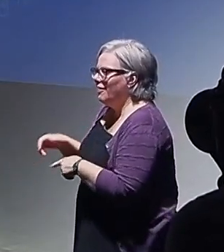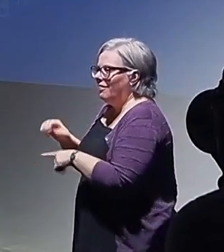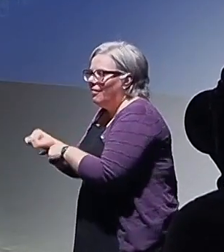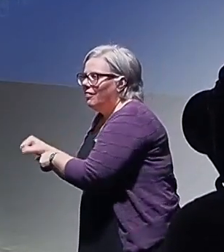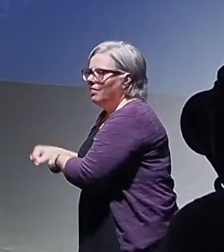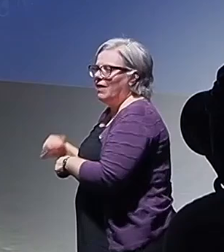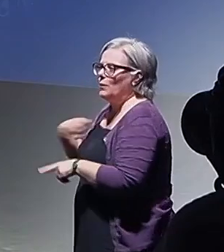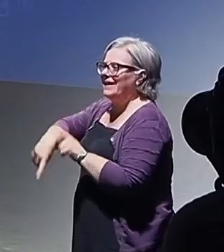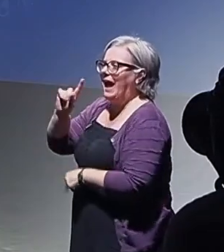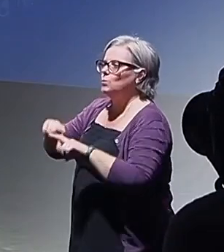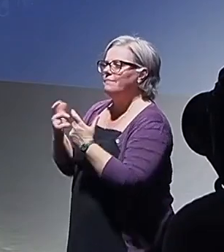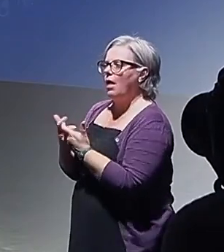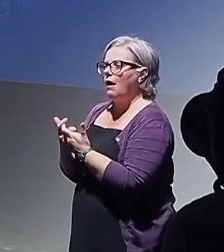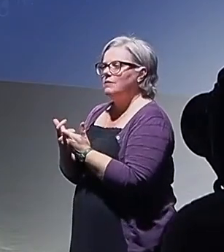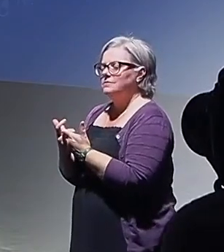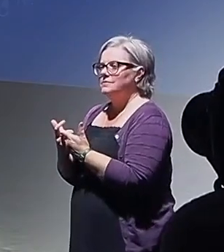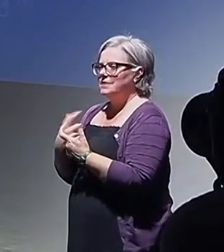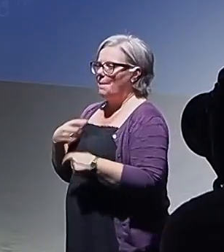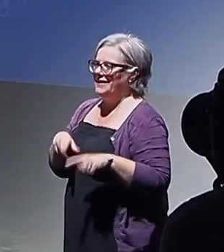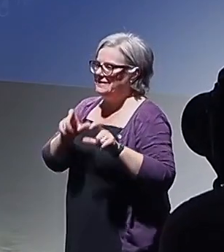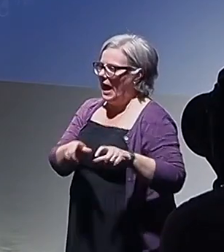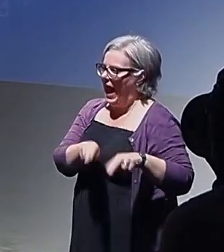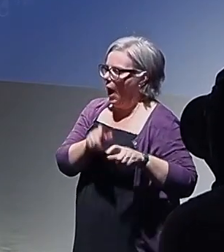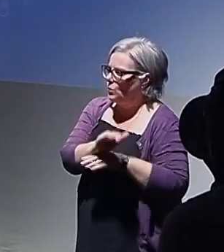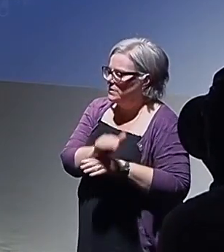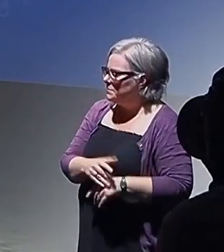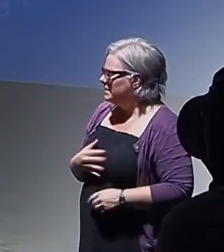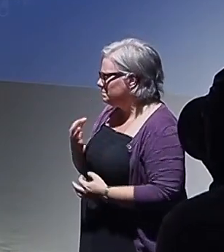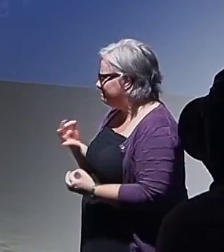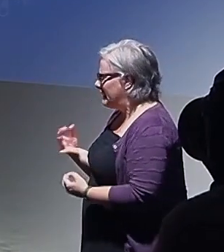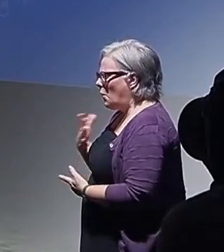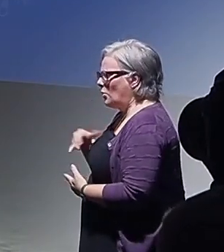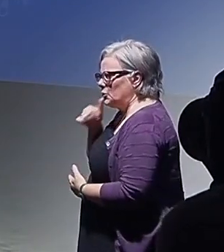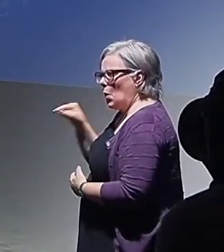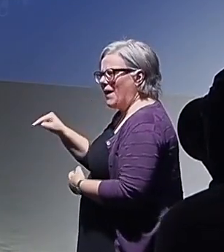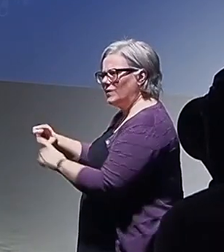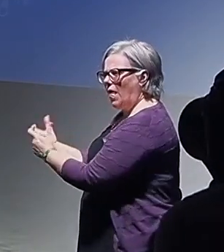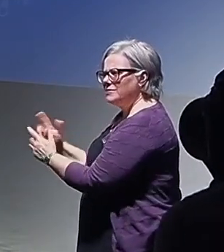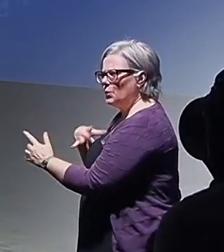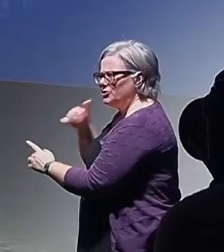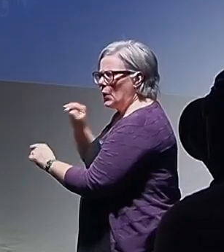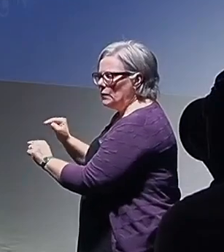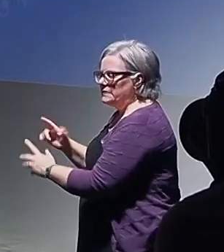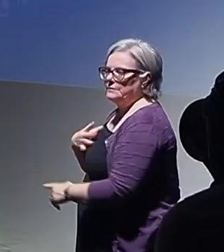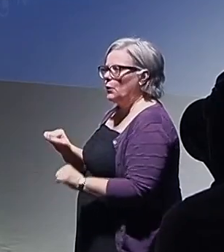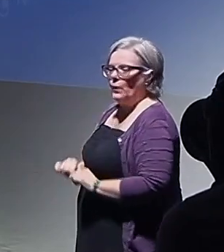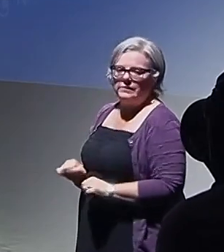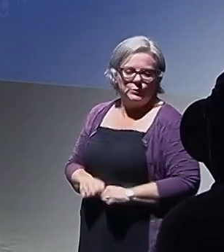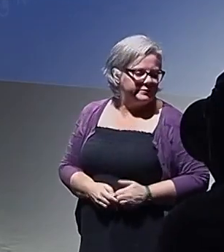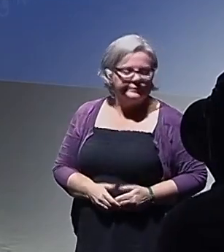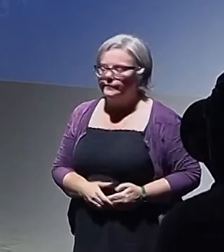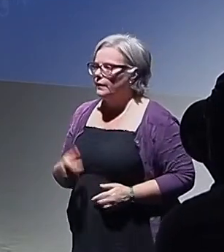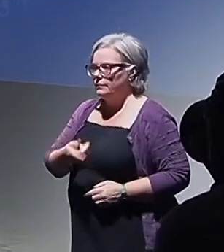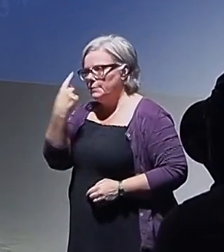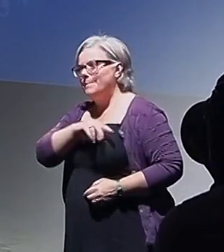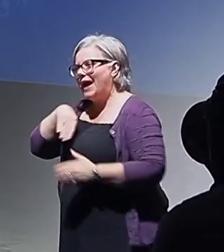out of the class, and I'd be outside the lesson going, I really wanted to know about T.S. Eliot, but here I am, and I just wait to get called back in, and they thought